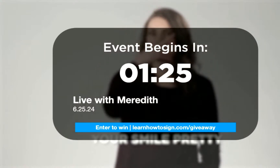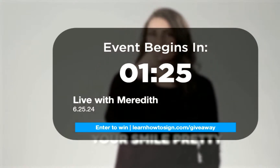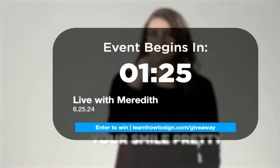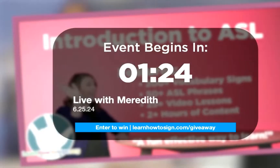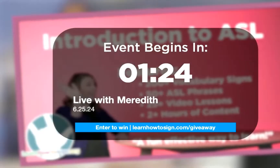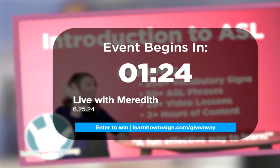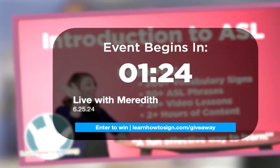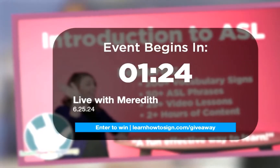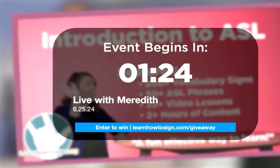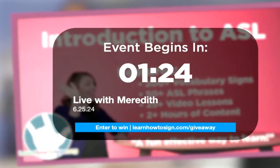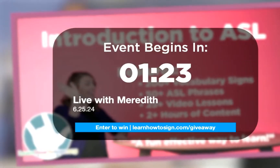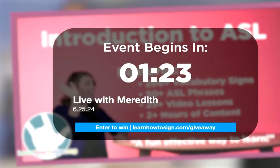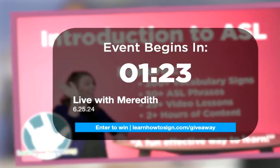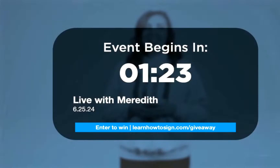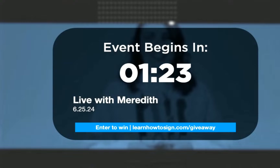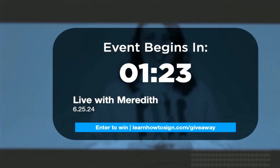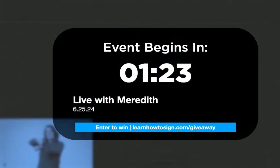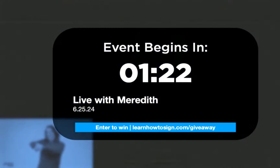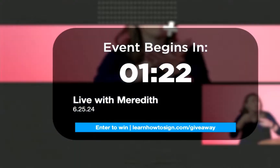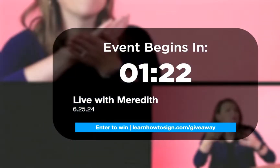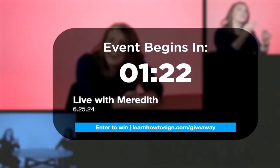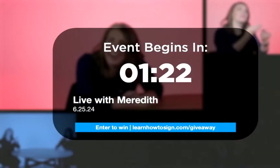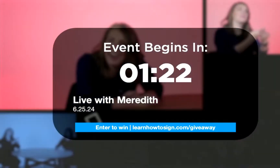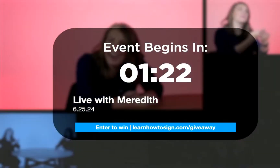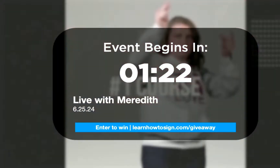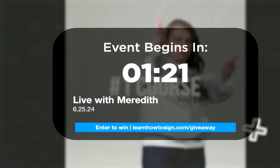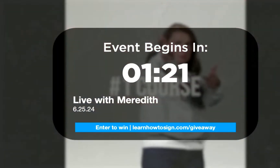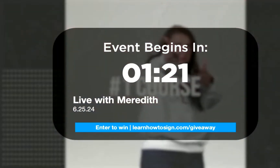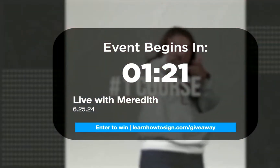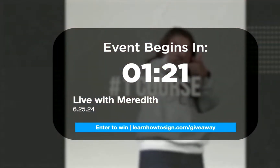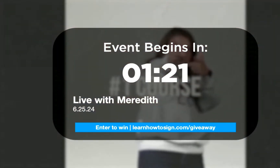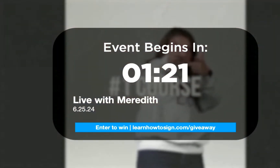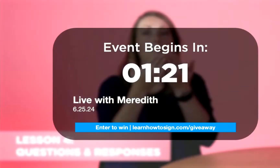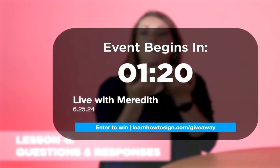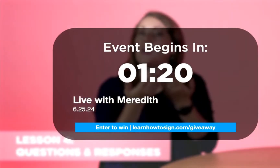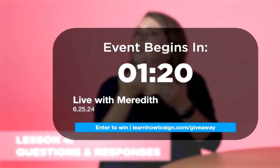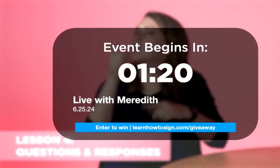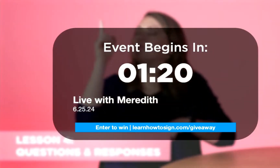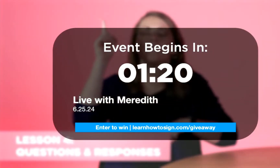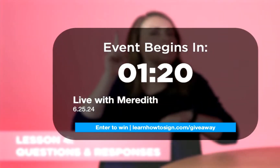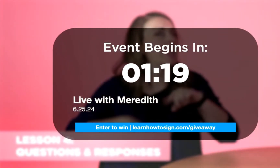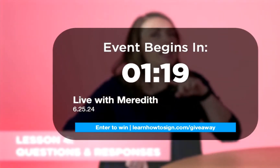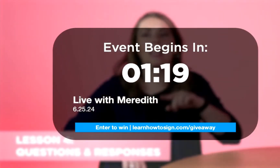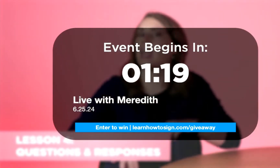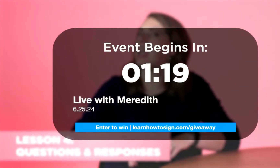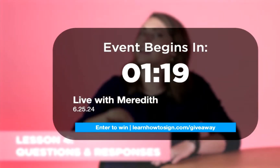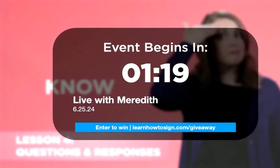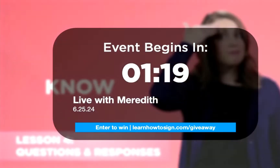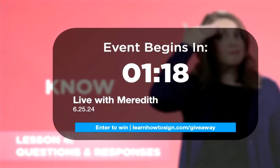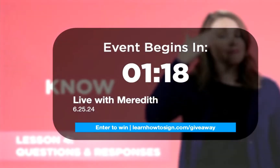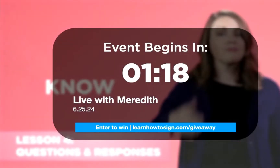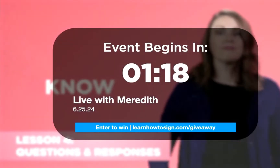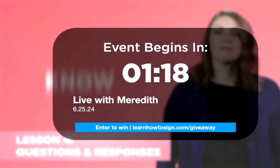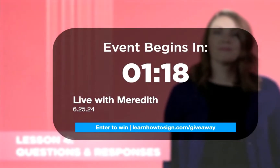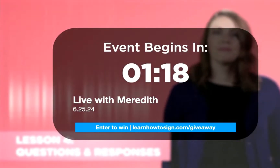'Cause I can run, but I can't hide the feelings that I know